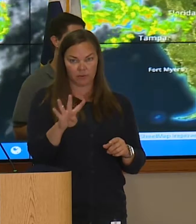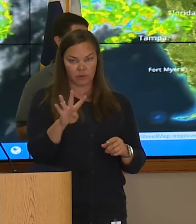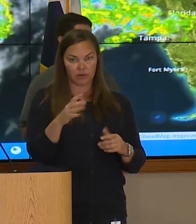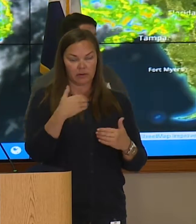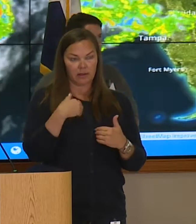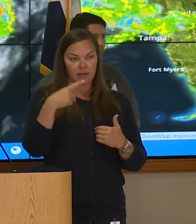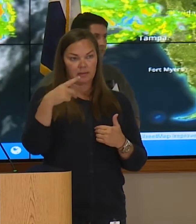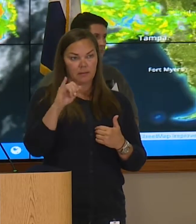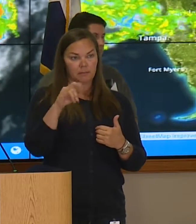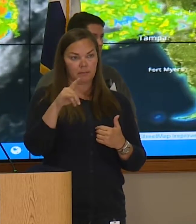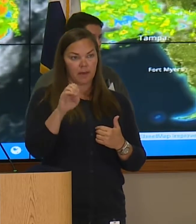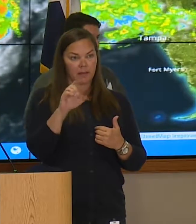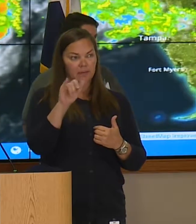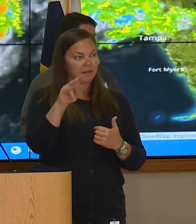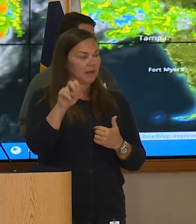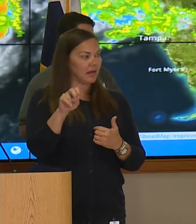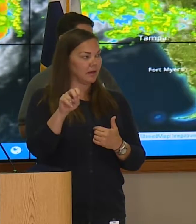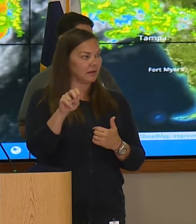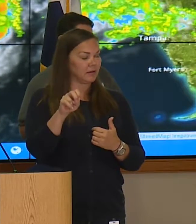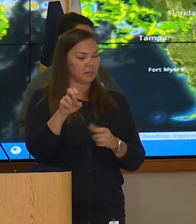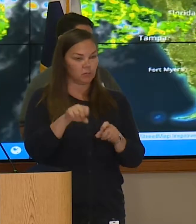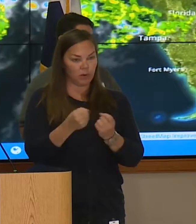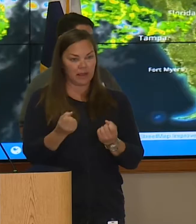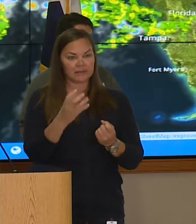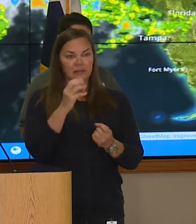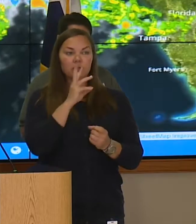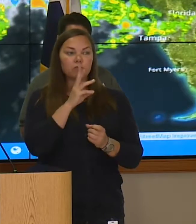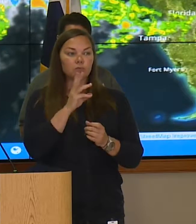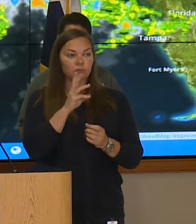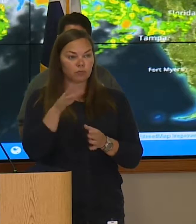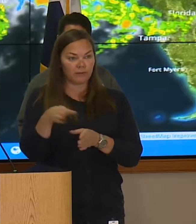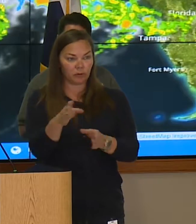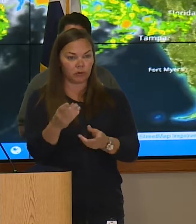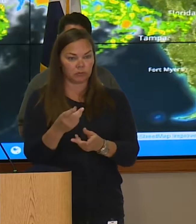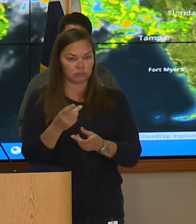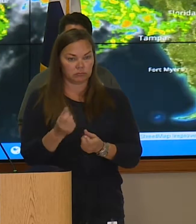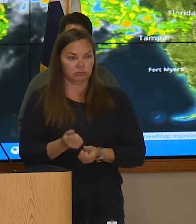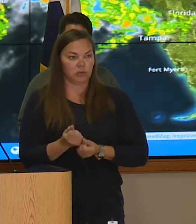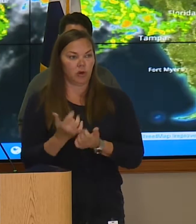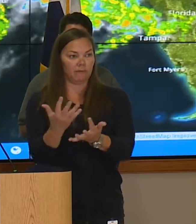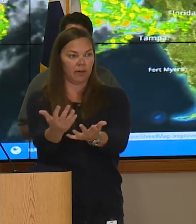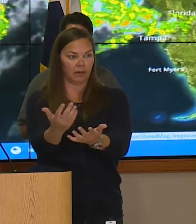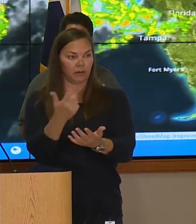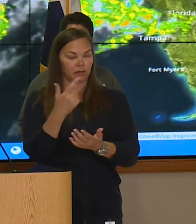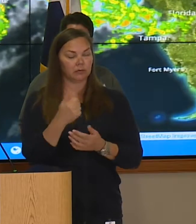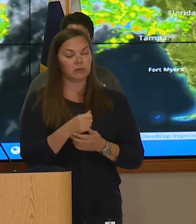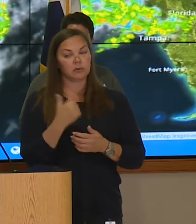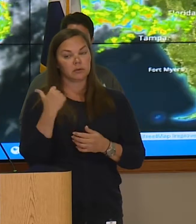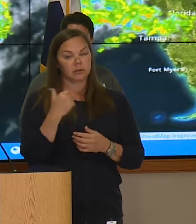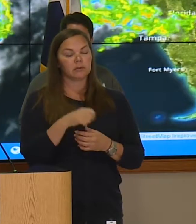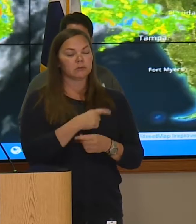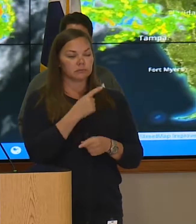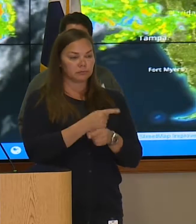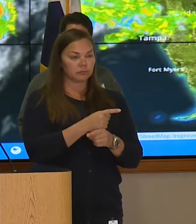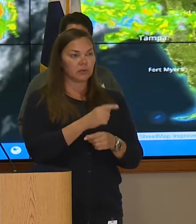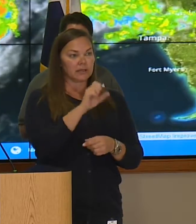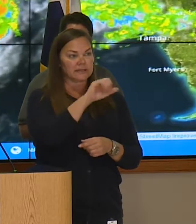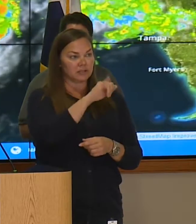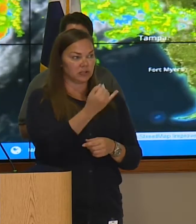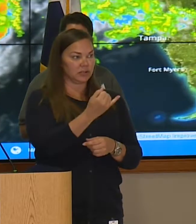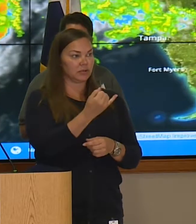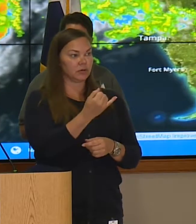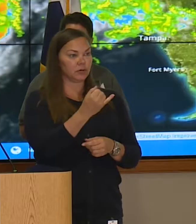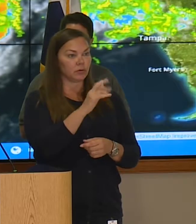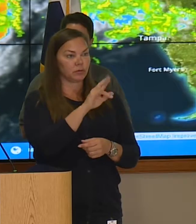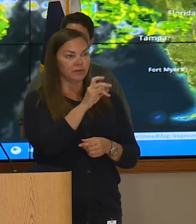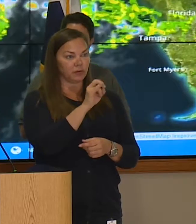the pipeline breaks and the river catch on fire. Right. In the San Jacinto River, when it gets to these levels, the